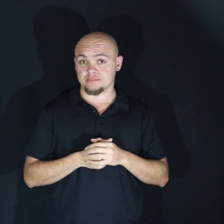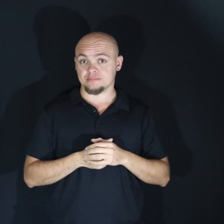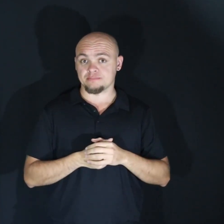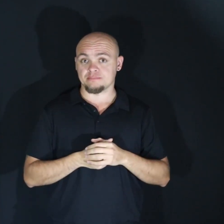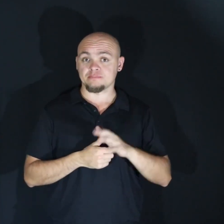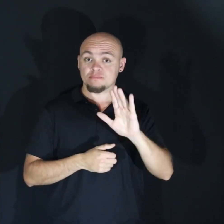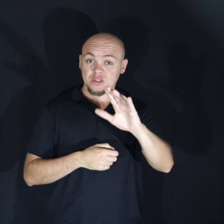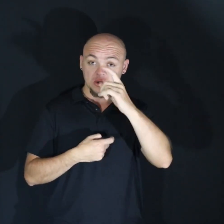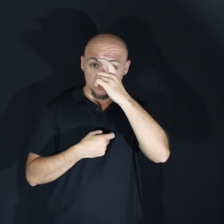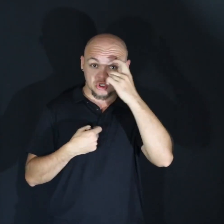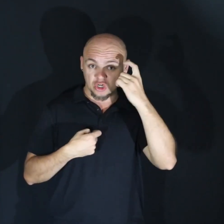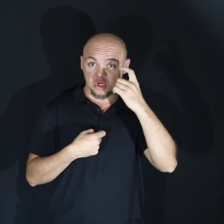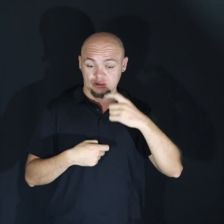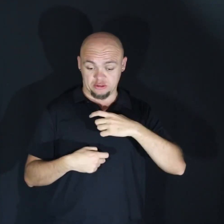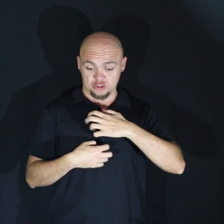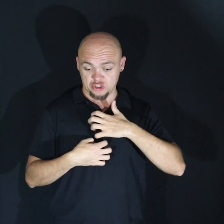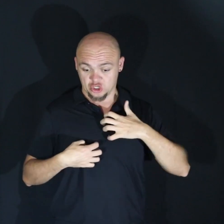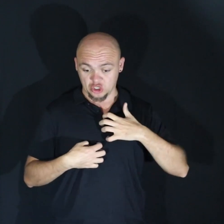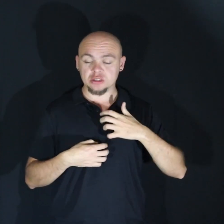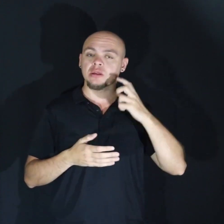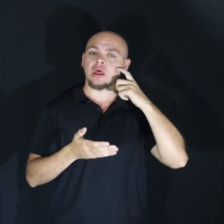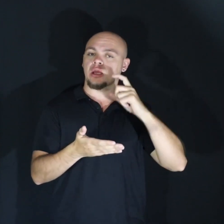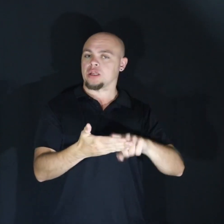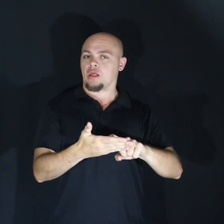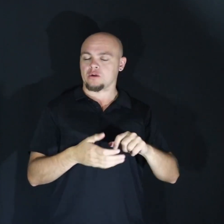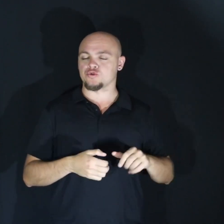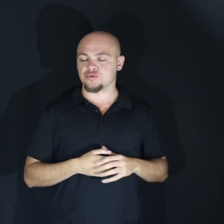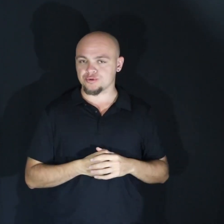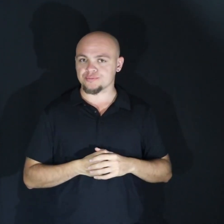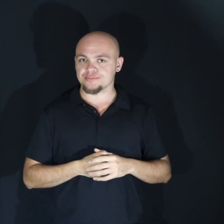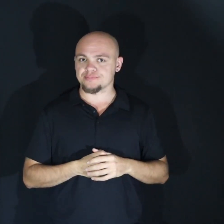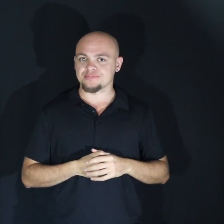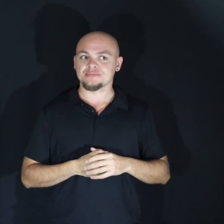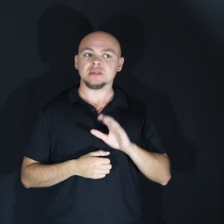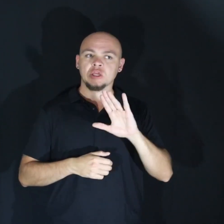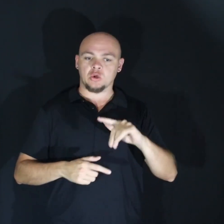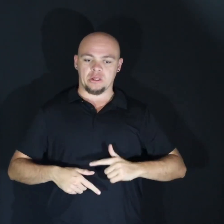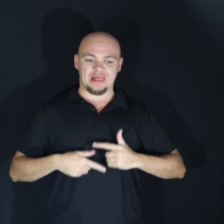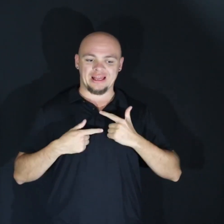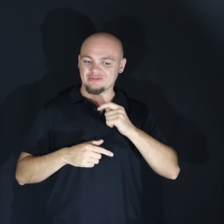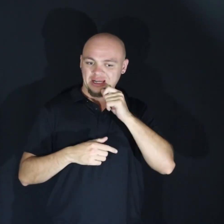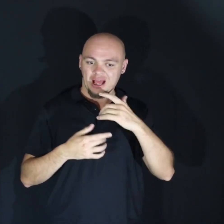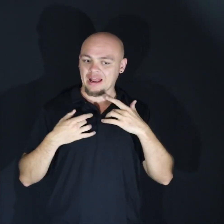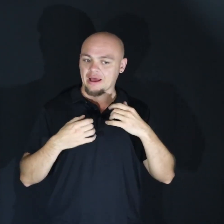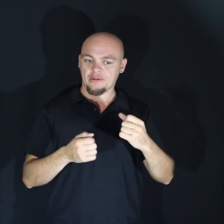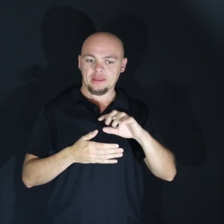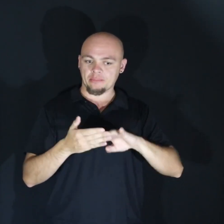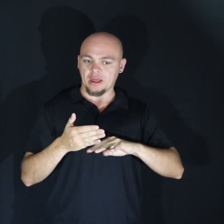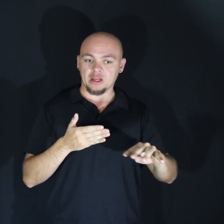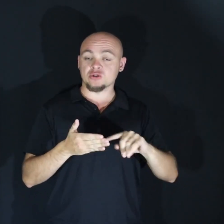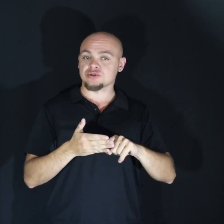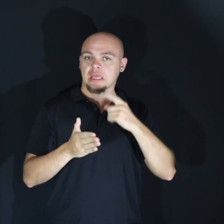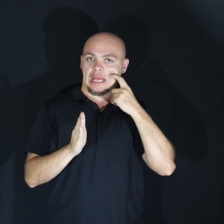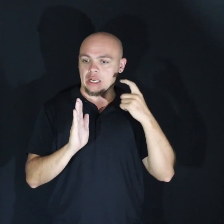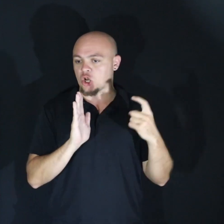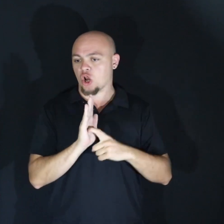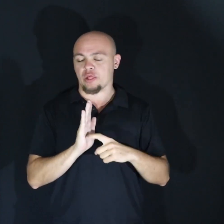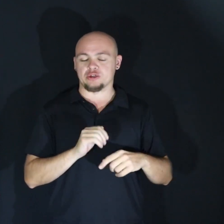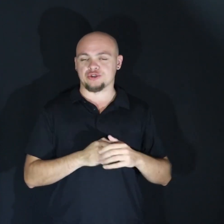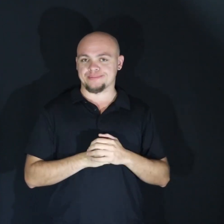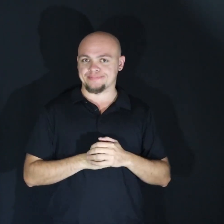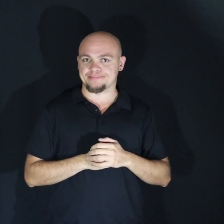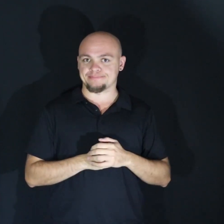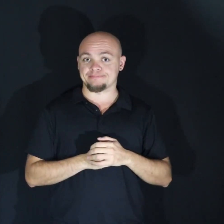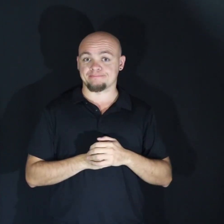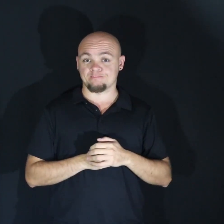Acknowledge your scars. Be honest about the unhealthy patterns in your life, even if it makes you feel uncomfortable. I